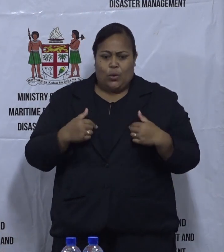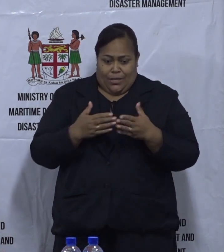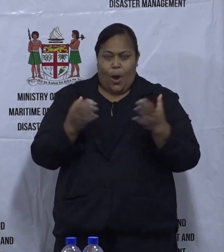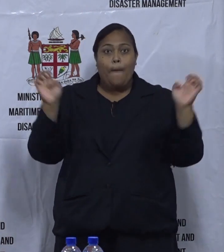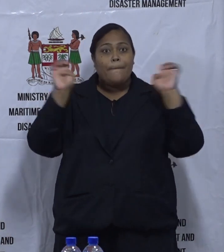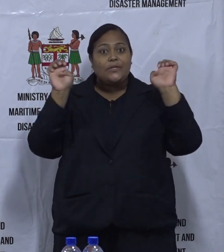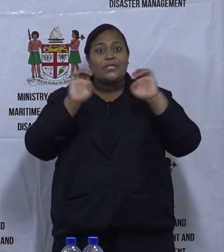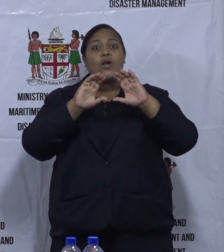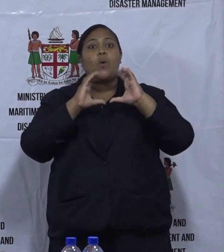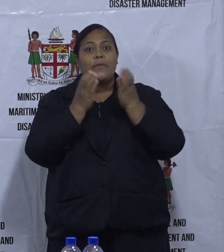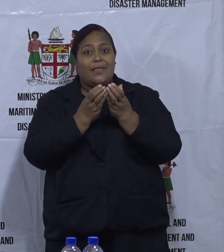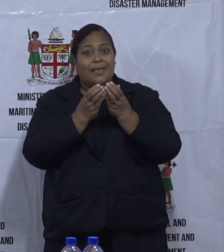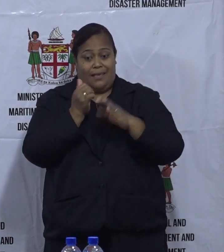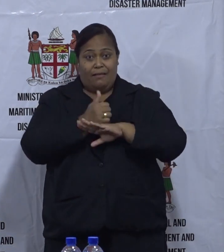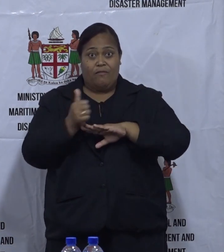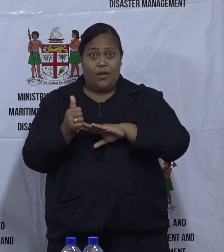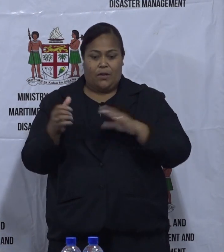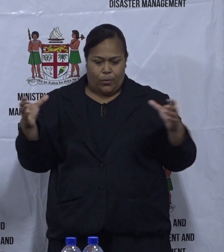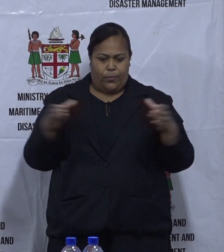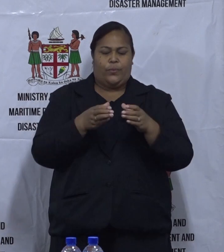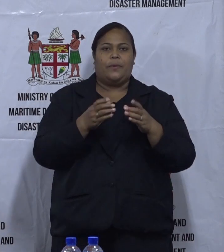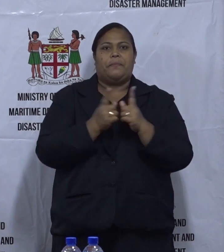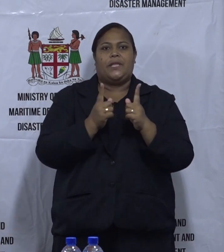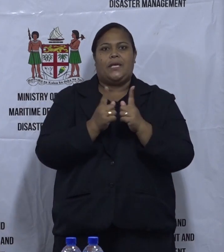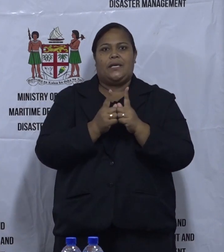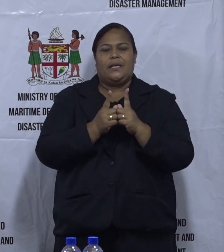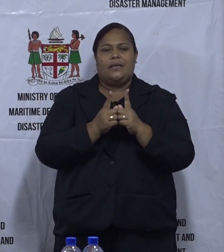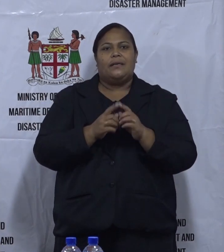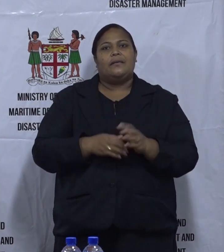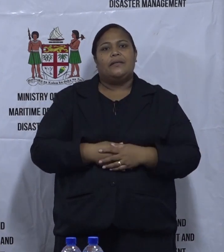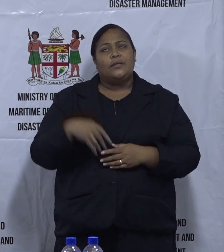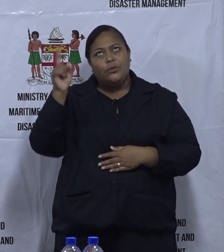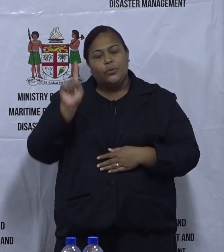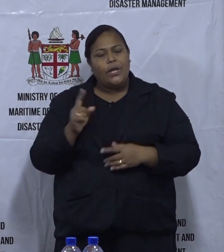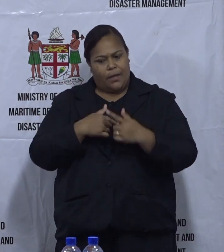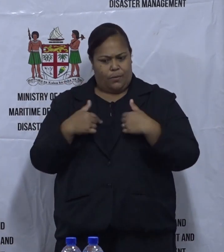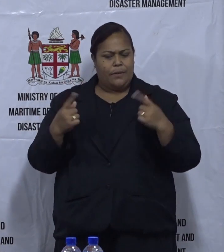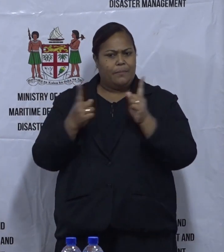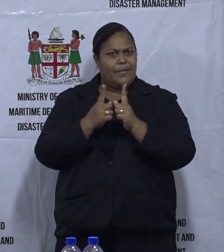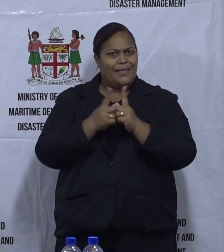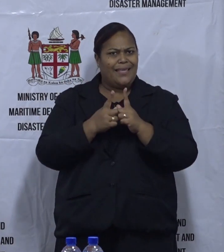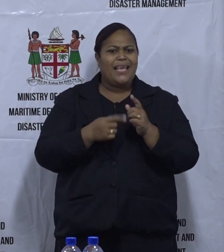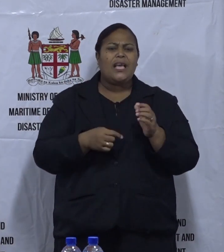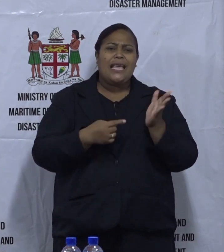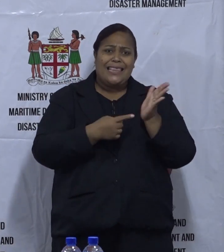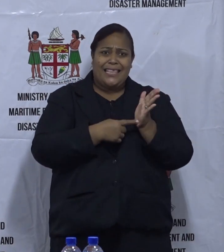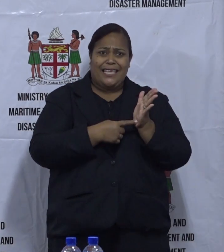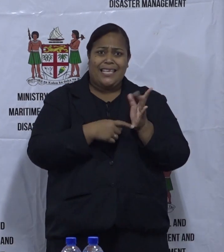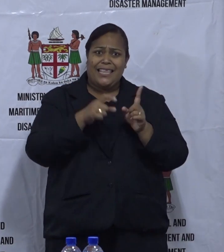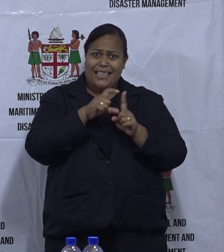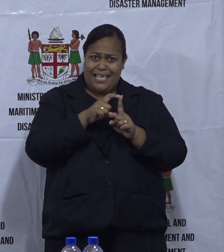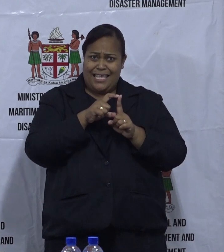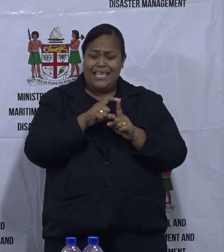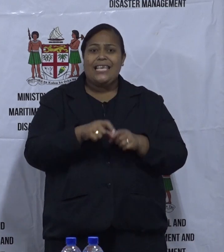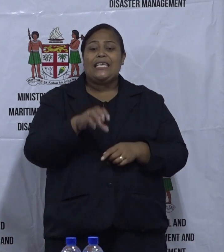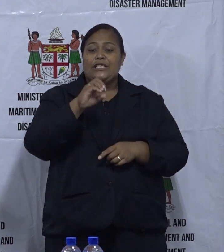committee as the situation develops, and now just today Tropical Depression 03 Foxtrot